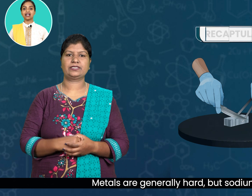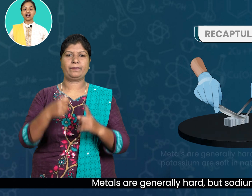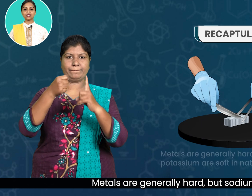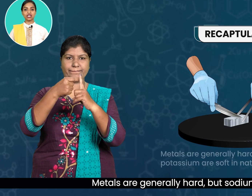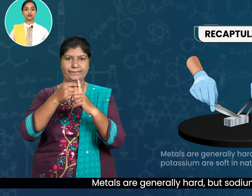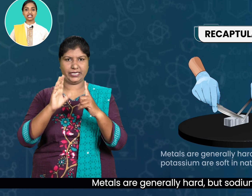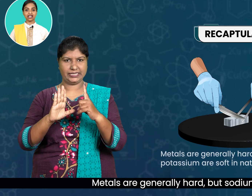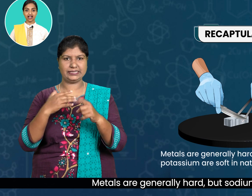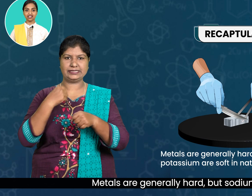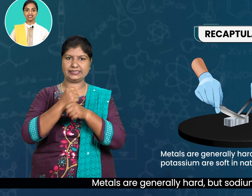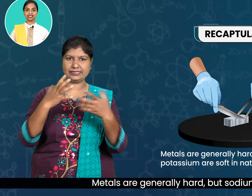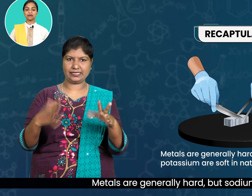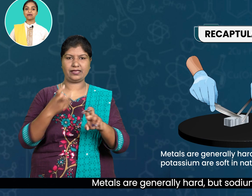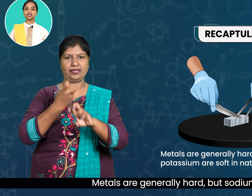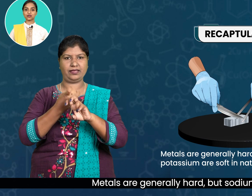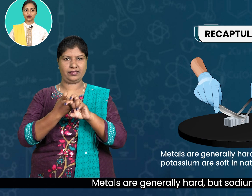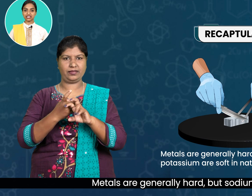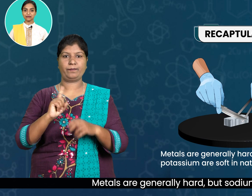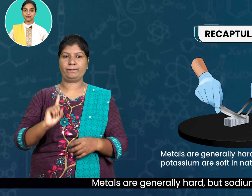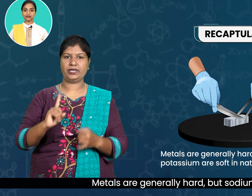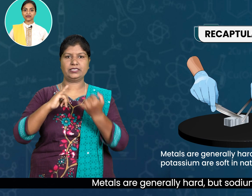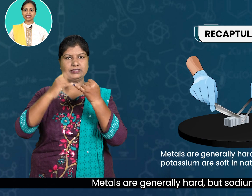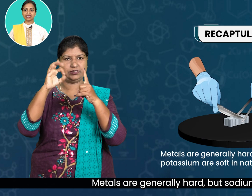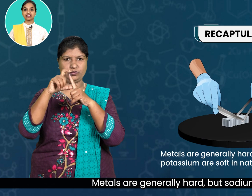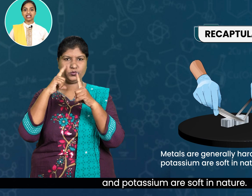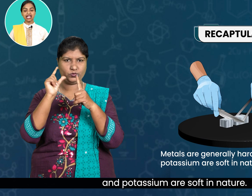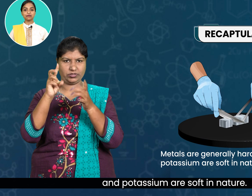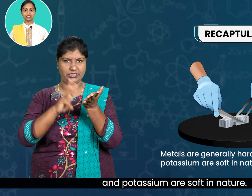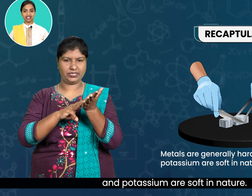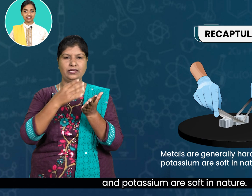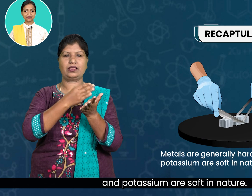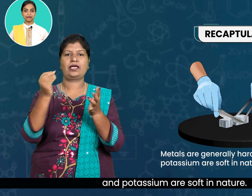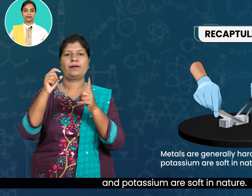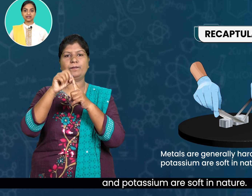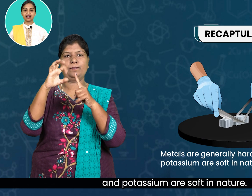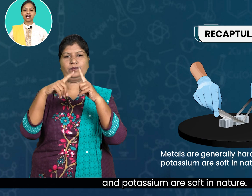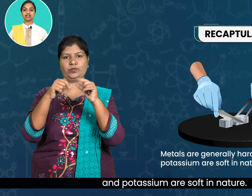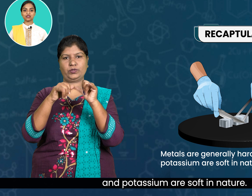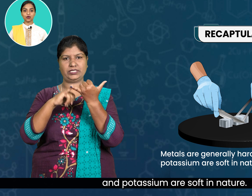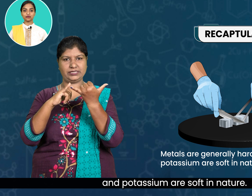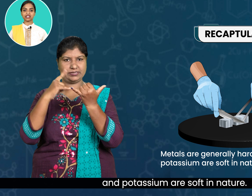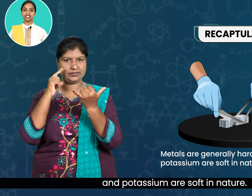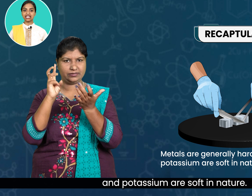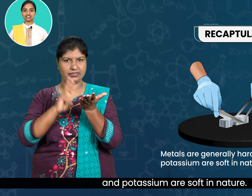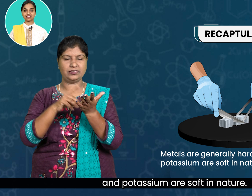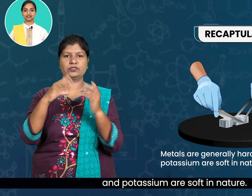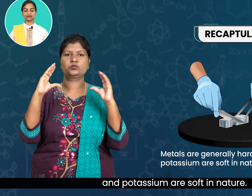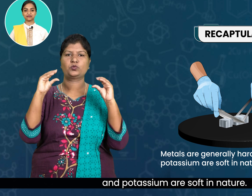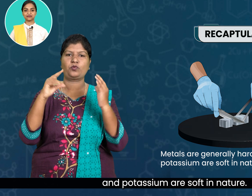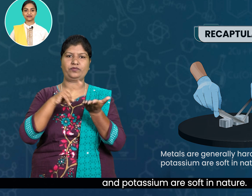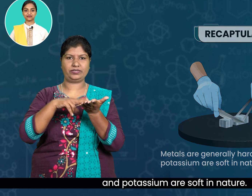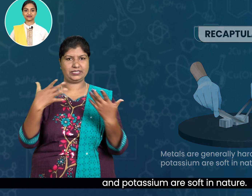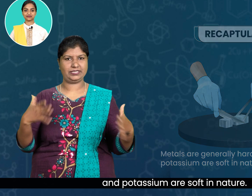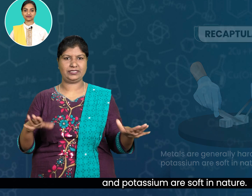Metals are generally hard, but sodium and potassium are soft in nature.